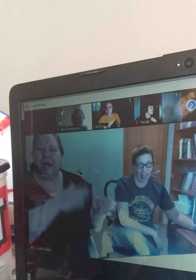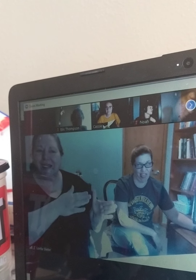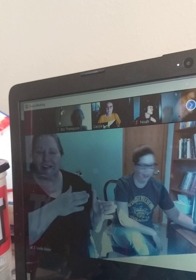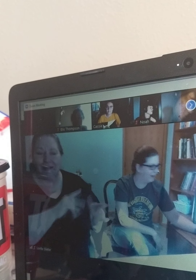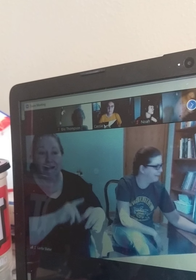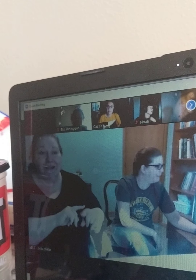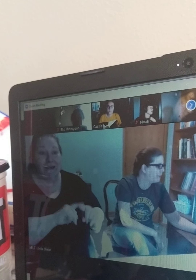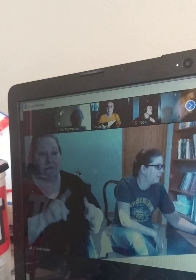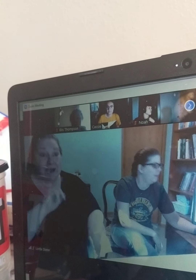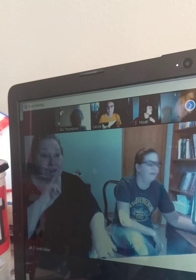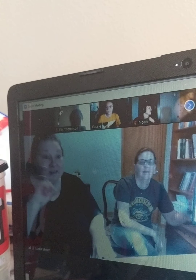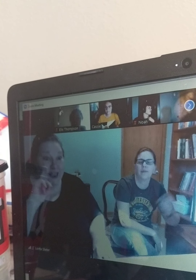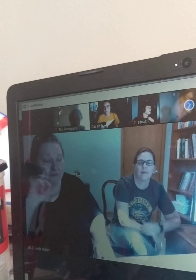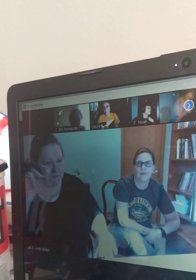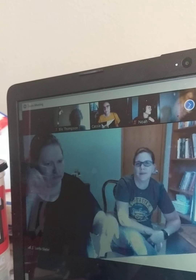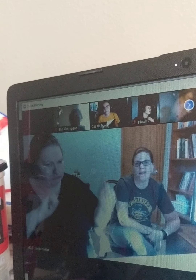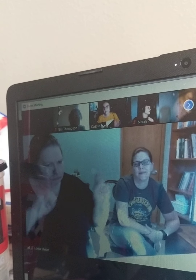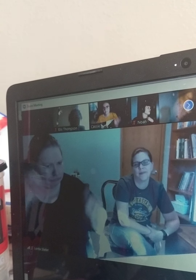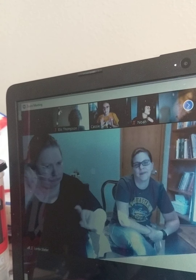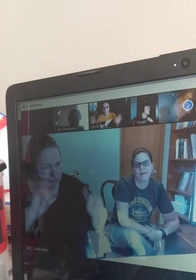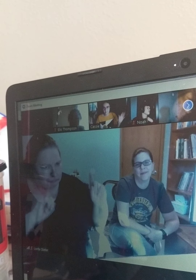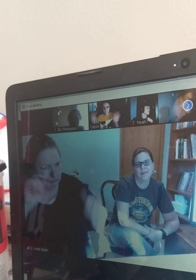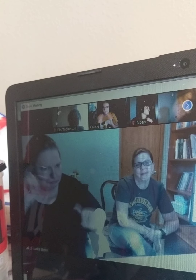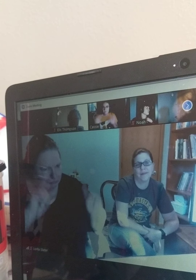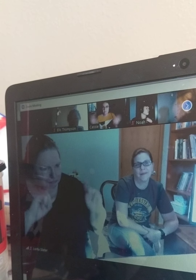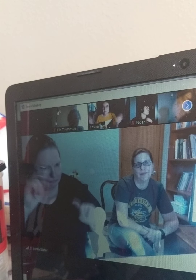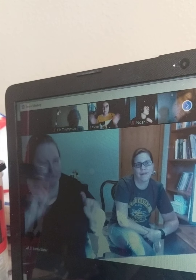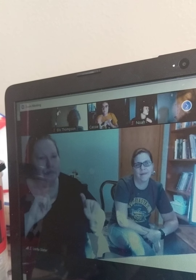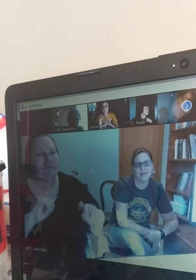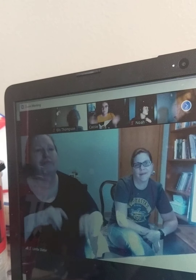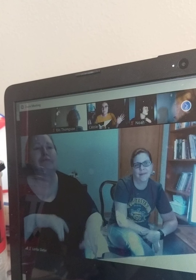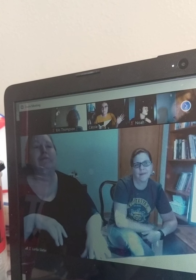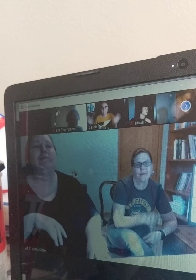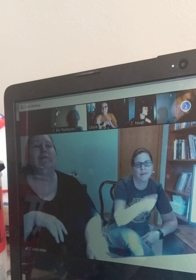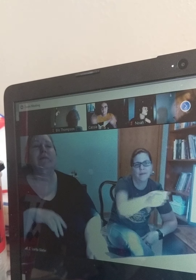on their face, but that's just the hearing way. That's your way,